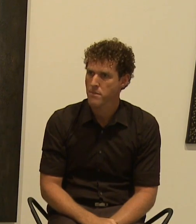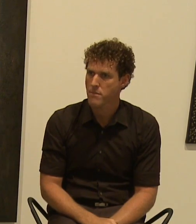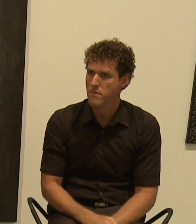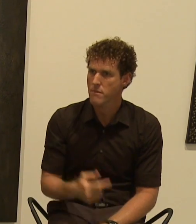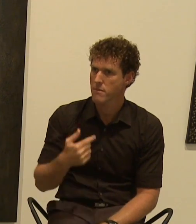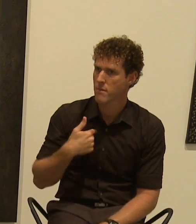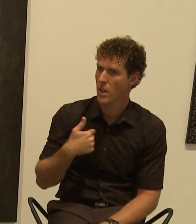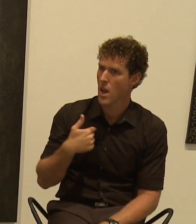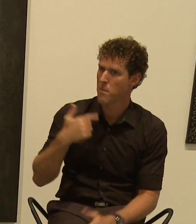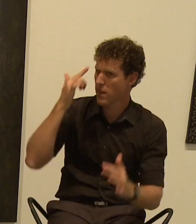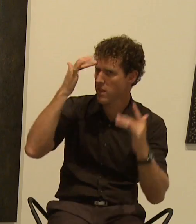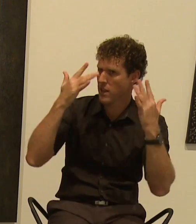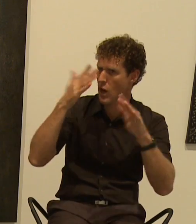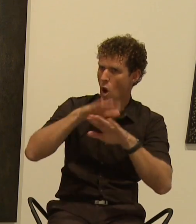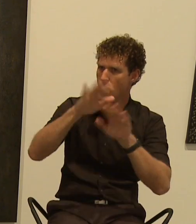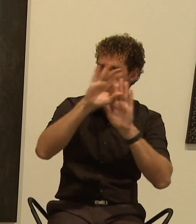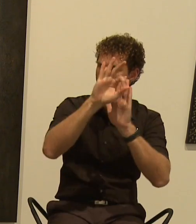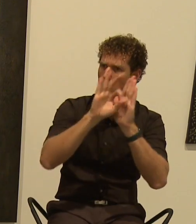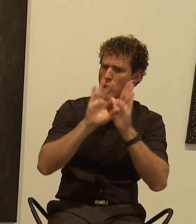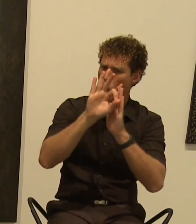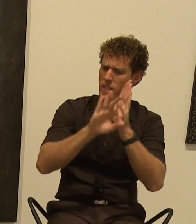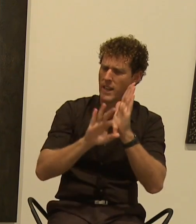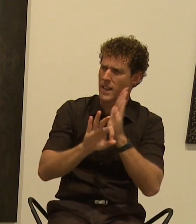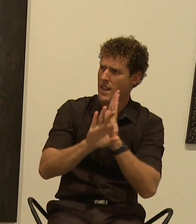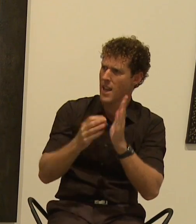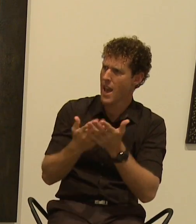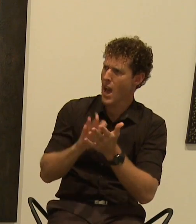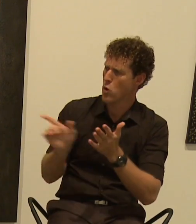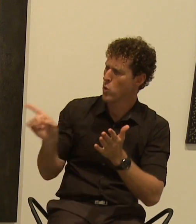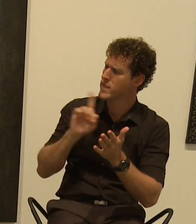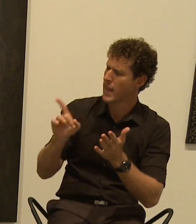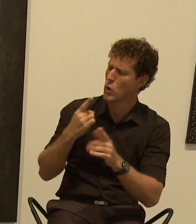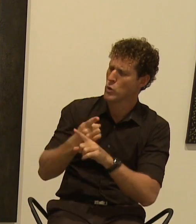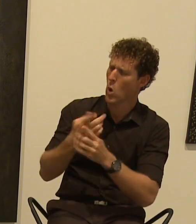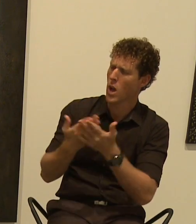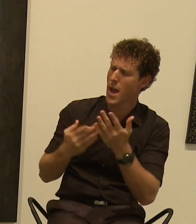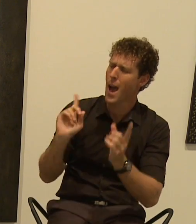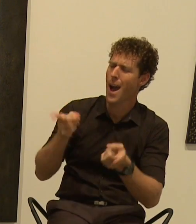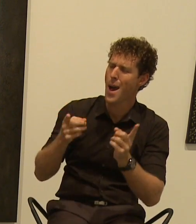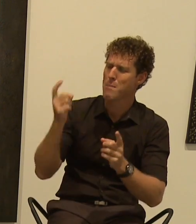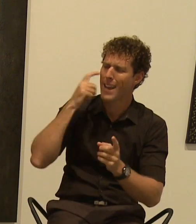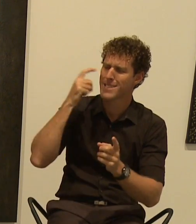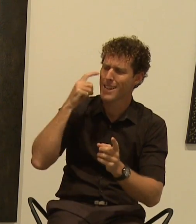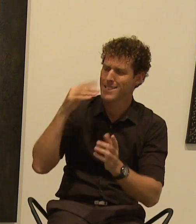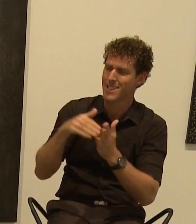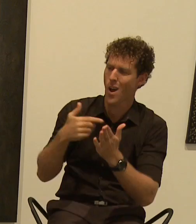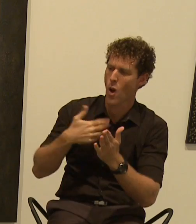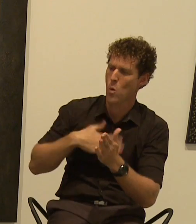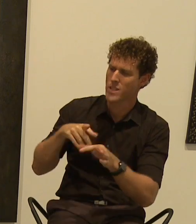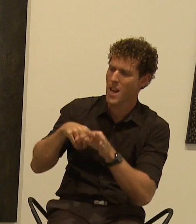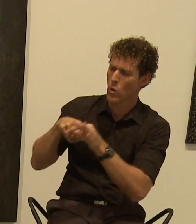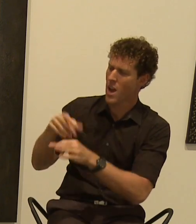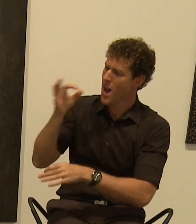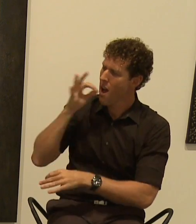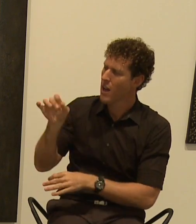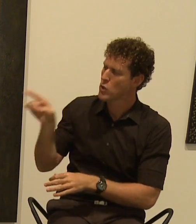I was just thinking about the dotting and what you said, and all of that makes complete sense. So now I want to kind of ask you about